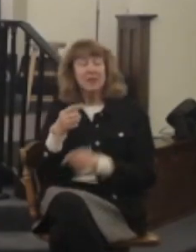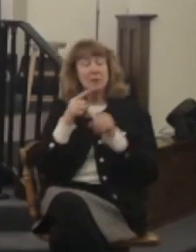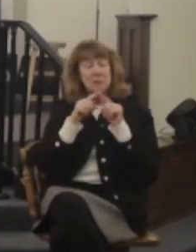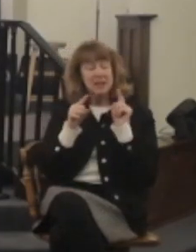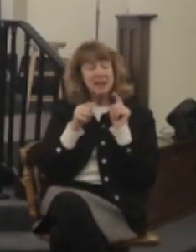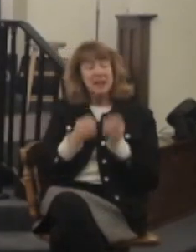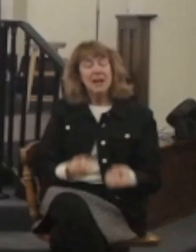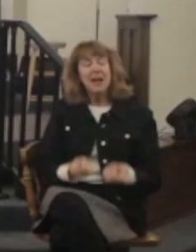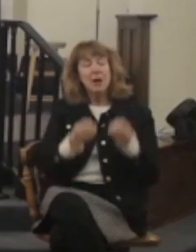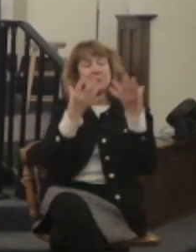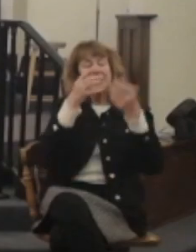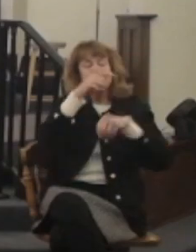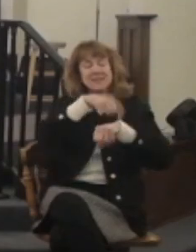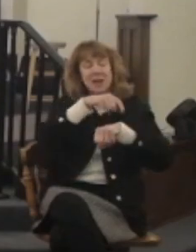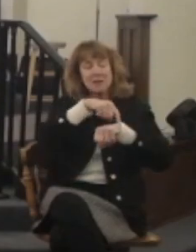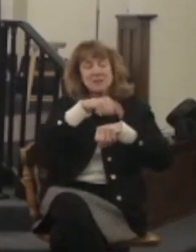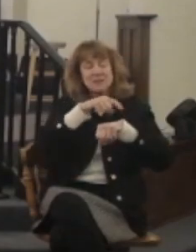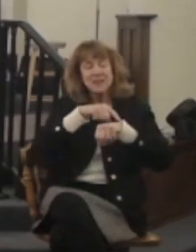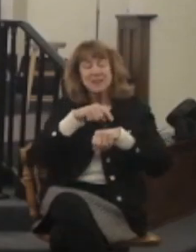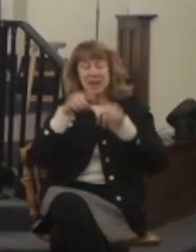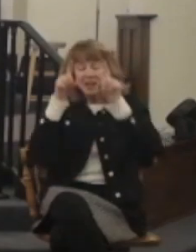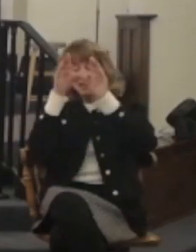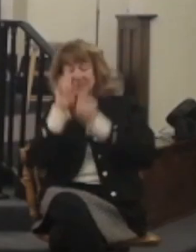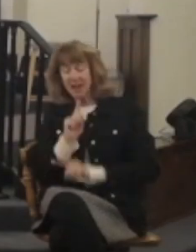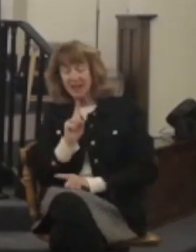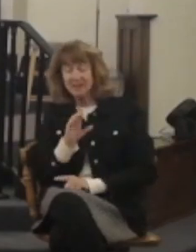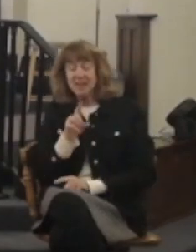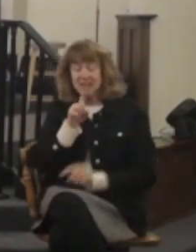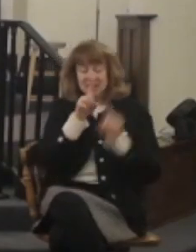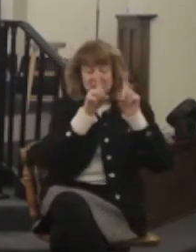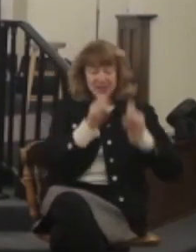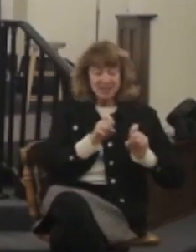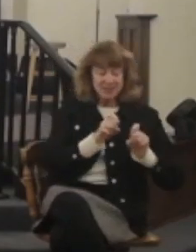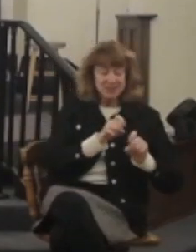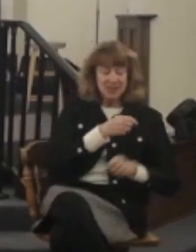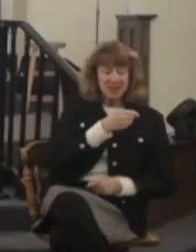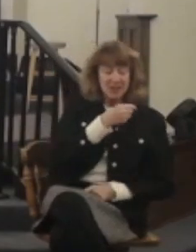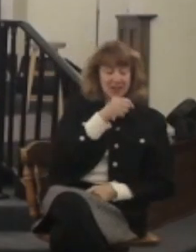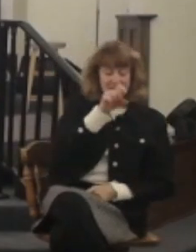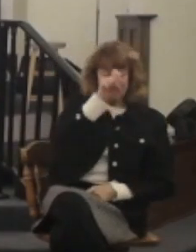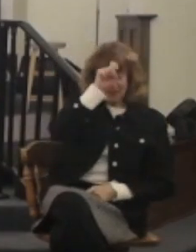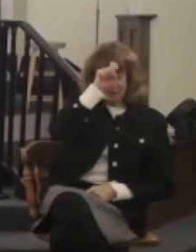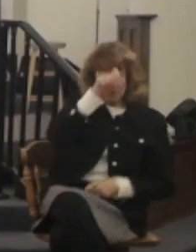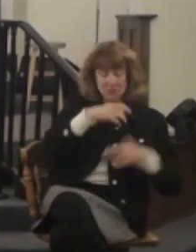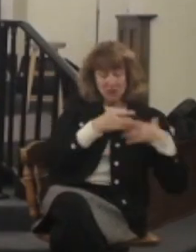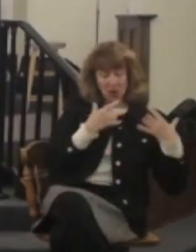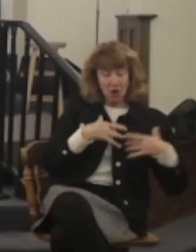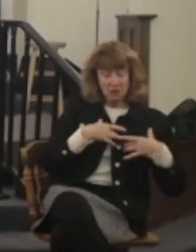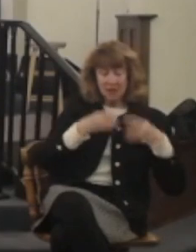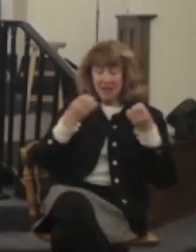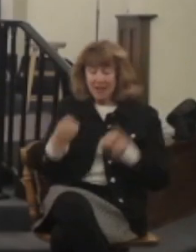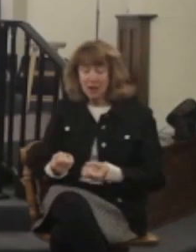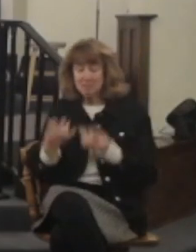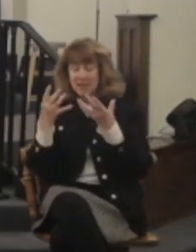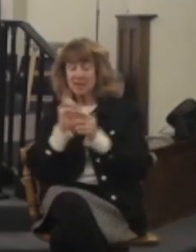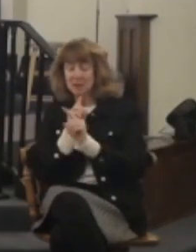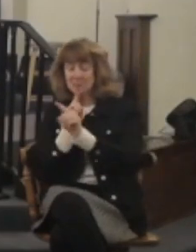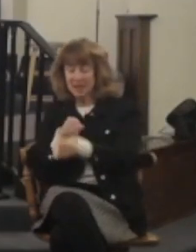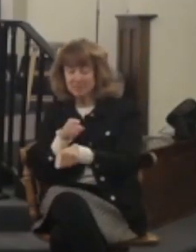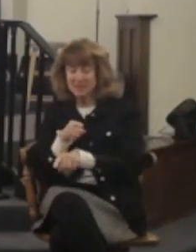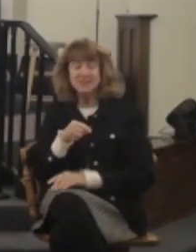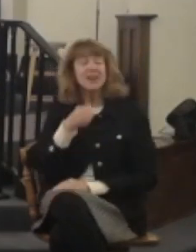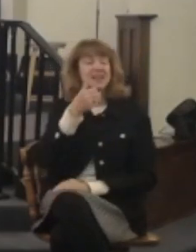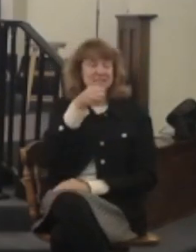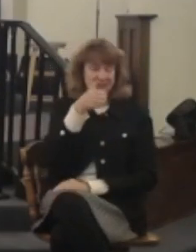But how many times did God test Pharaoh's heart? 10, right? Okay. So answer this one out loud. How many commandments are there?